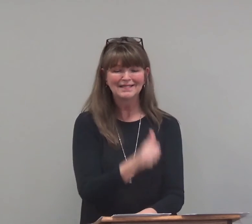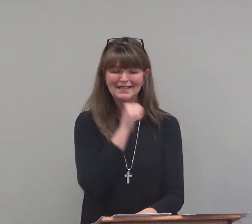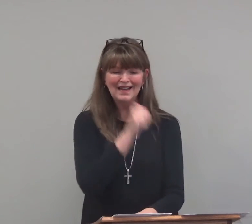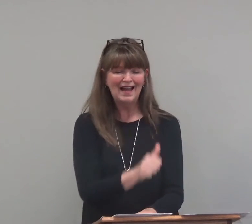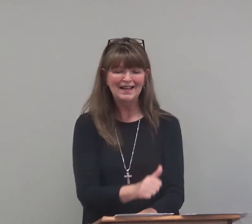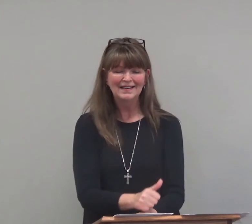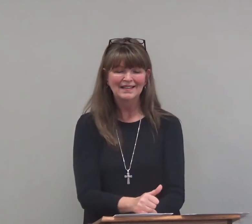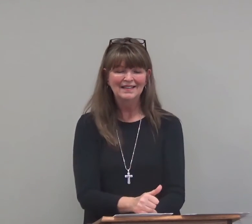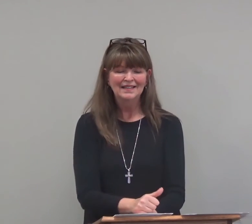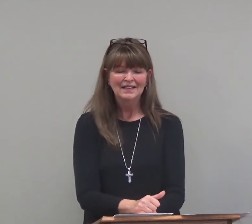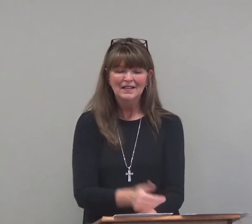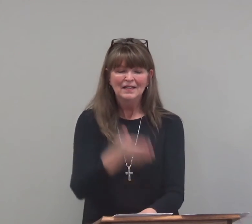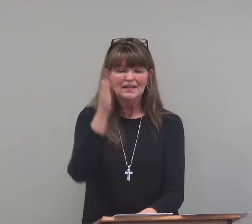lineage.